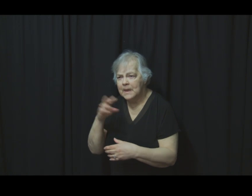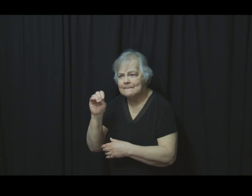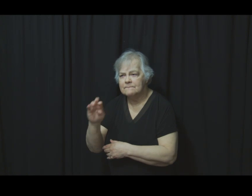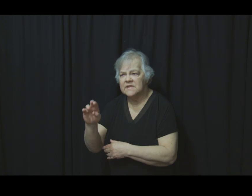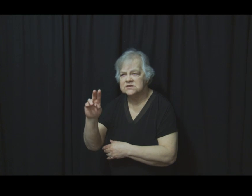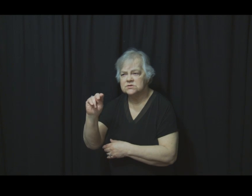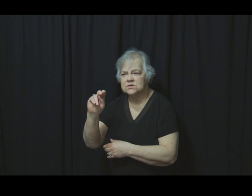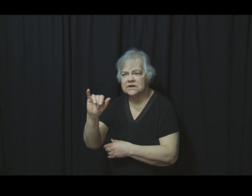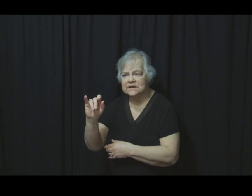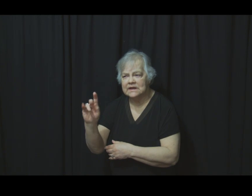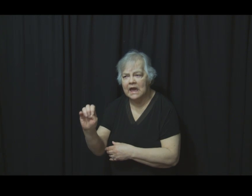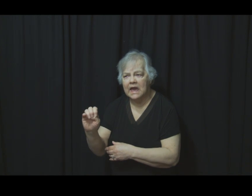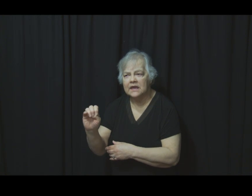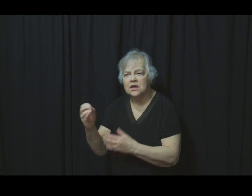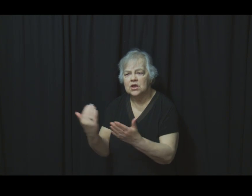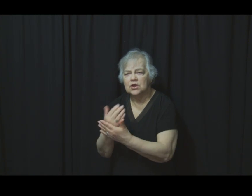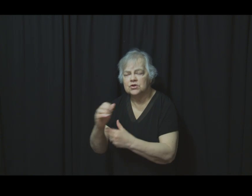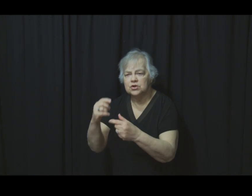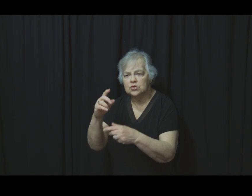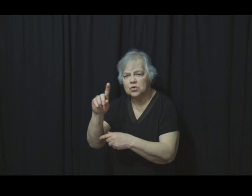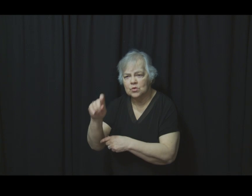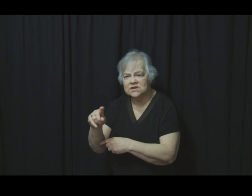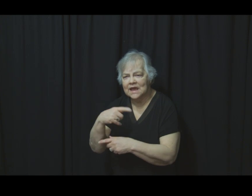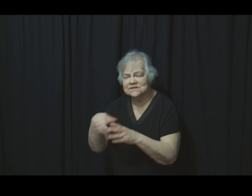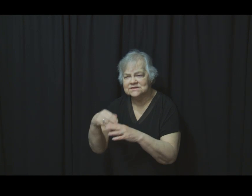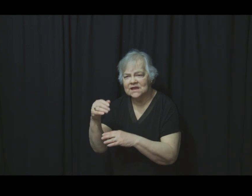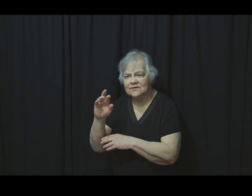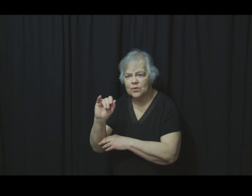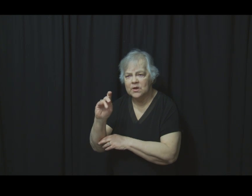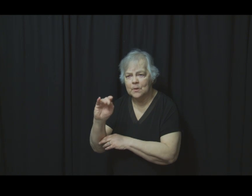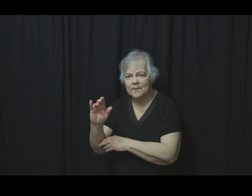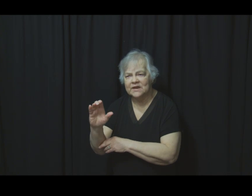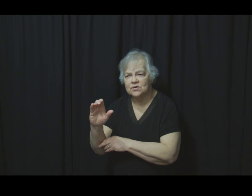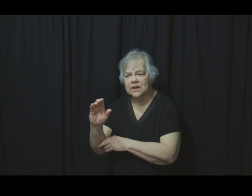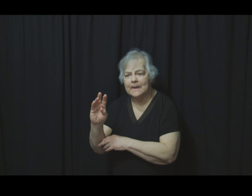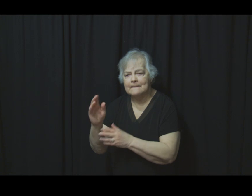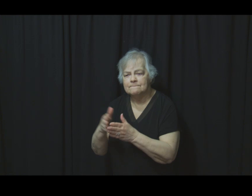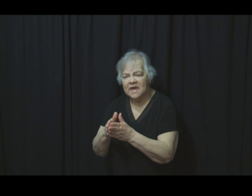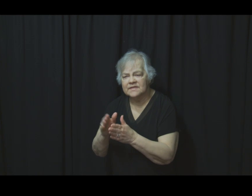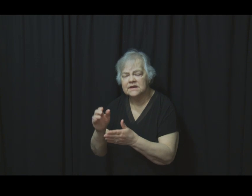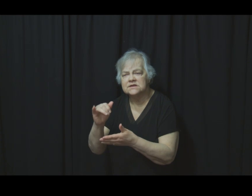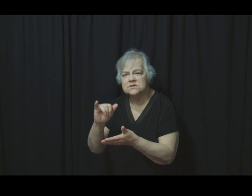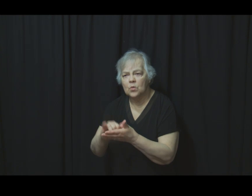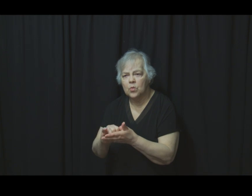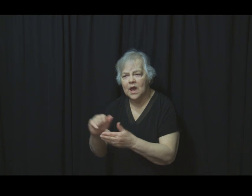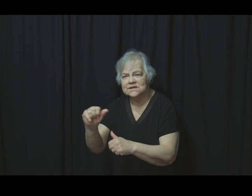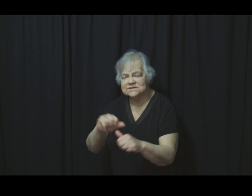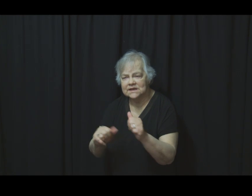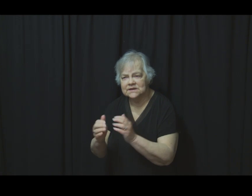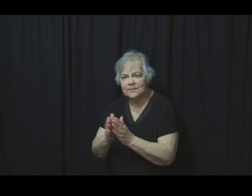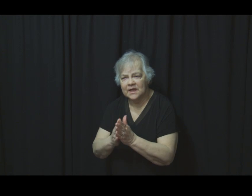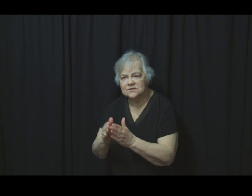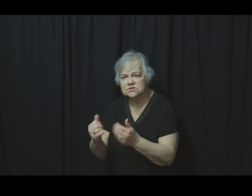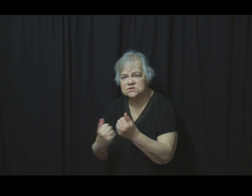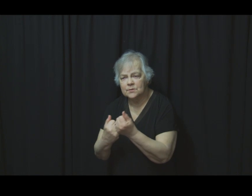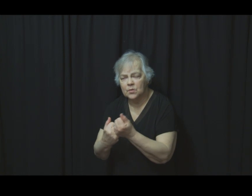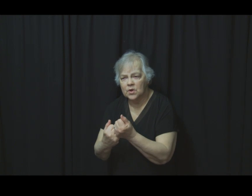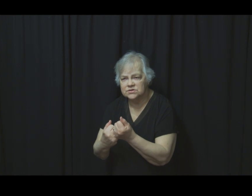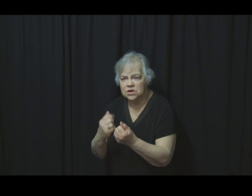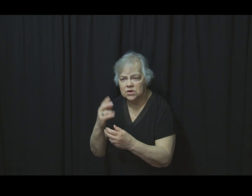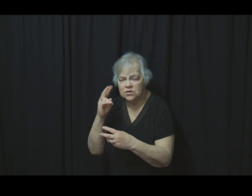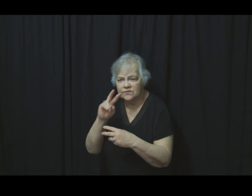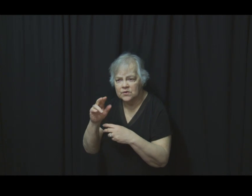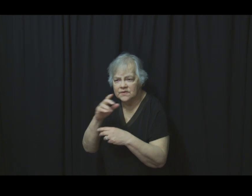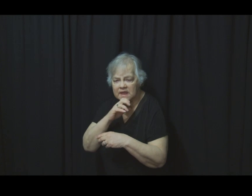question. Outside of radiometric methods, what scientific evidence supports your view of the age of the Earth?